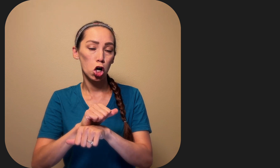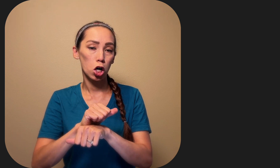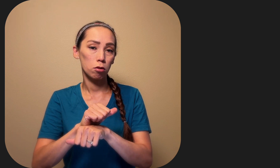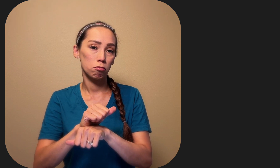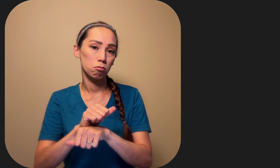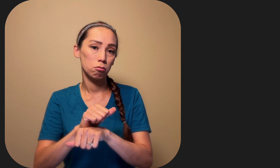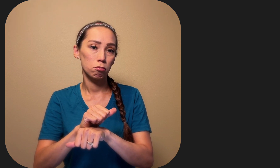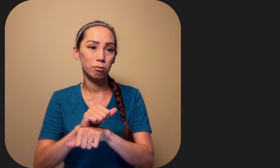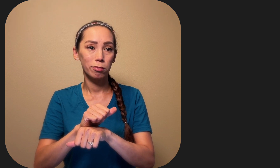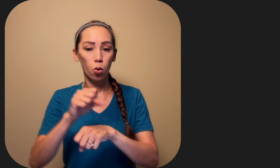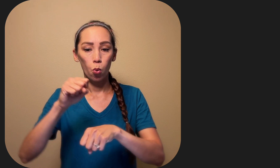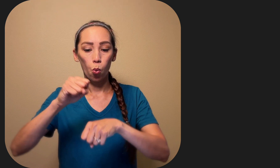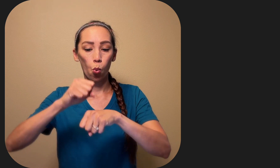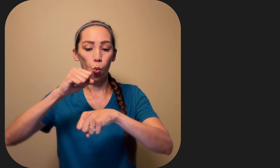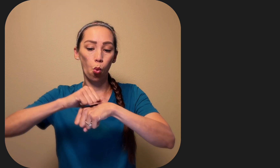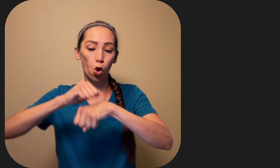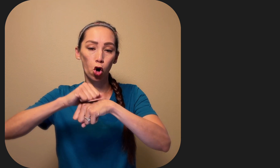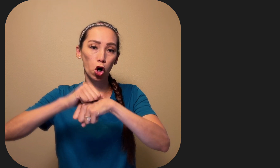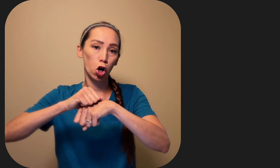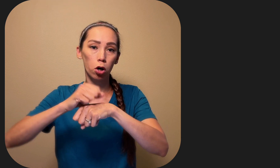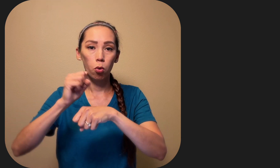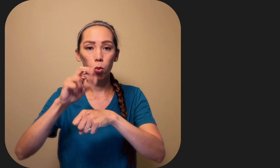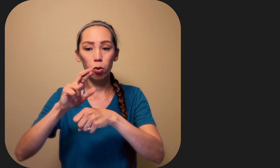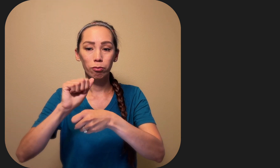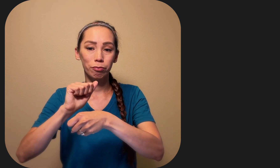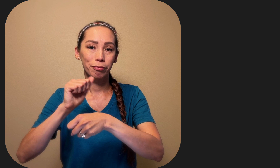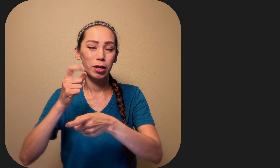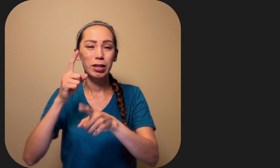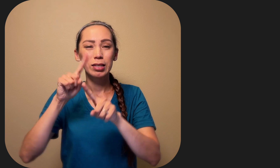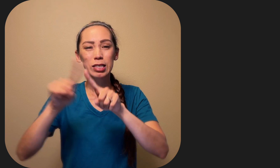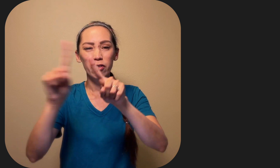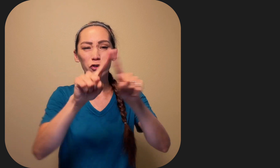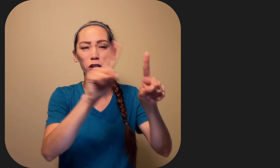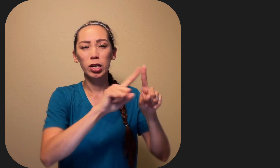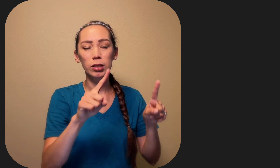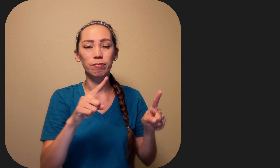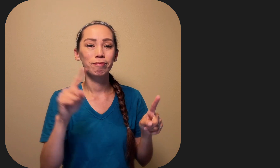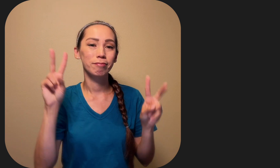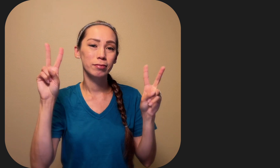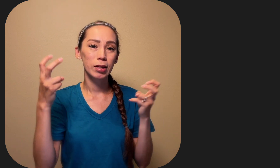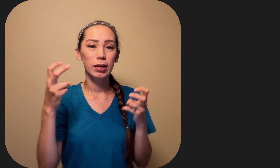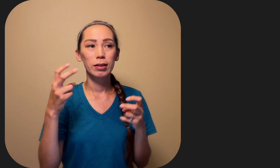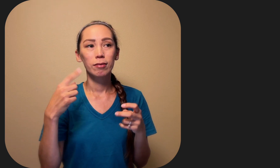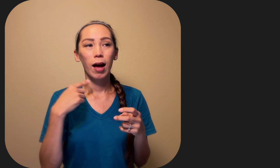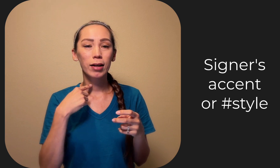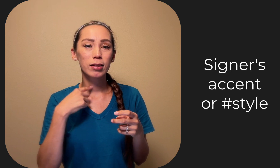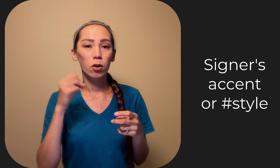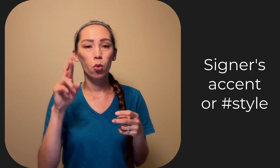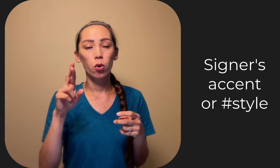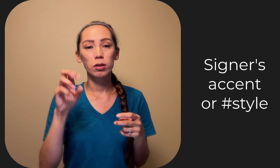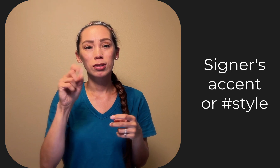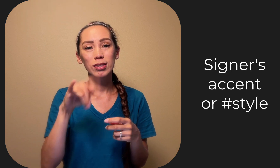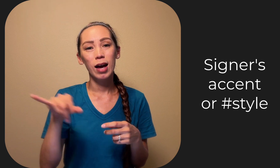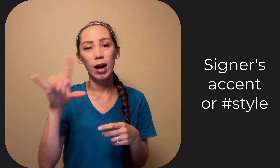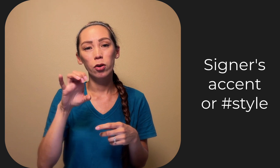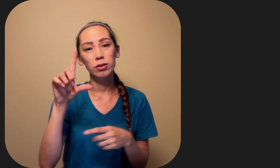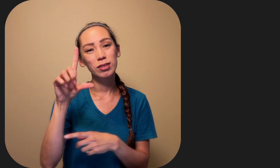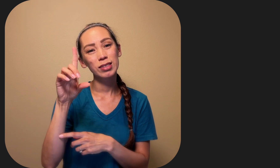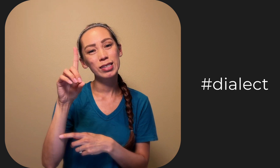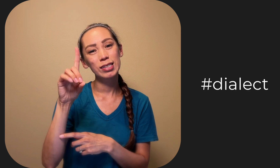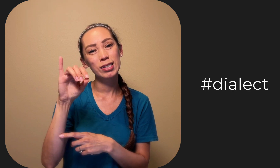way. So depending on the signer and the dialect that they have, this is also another way to say